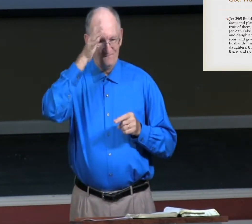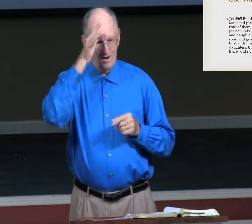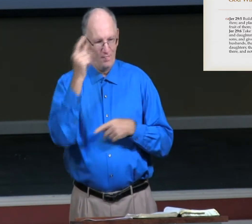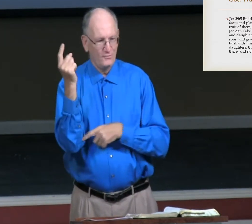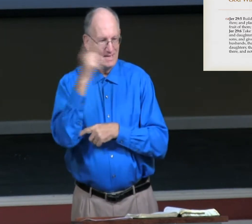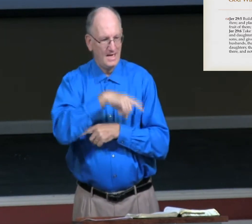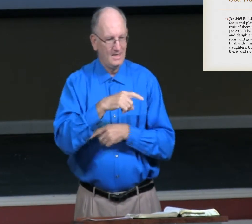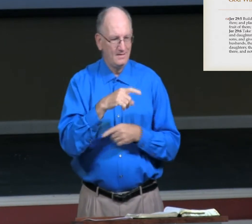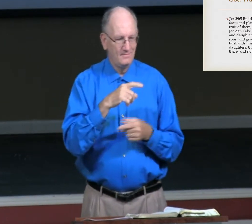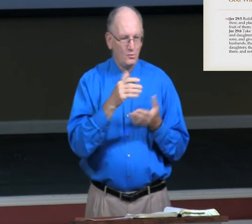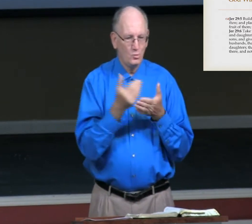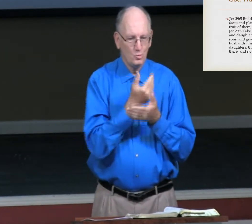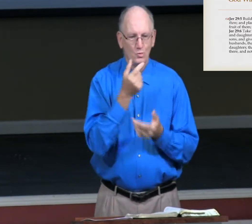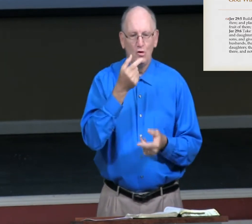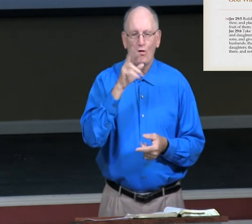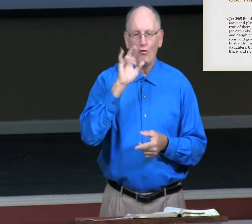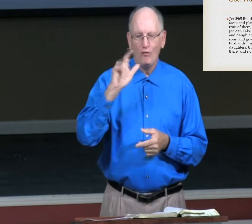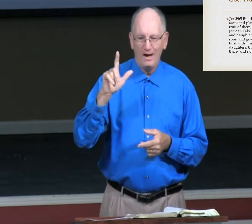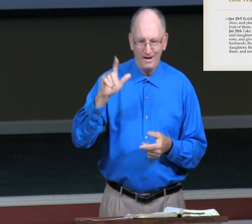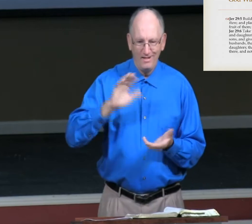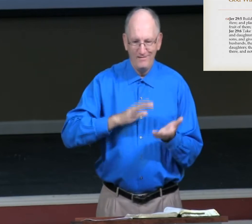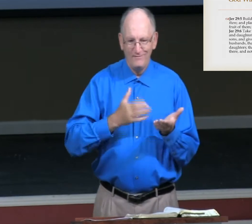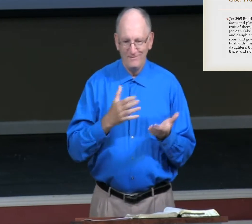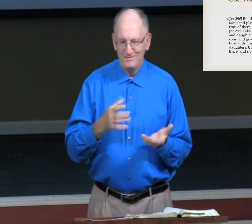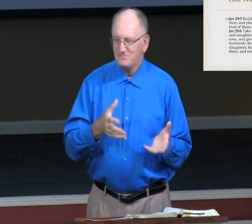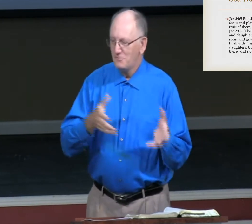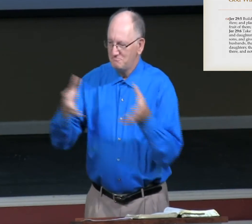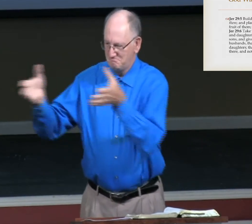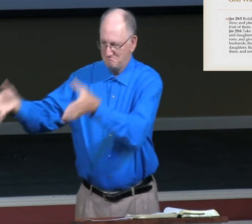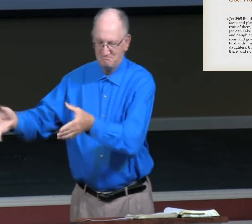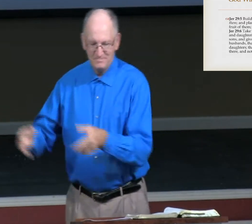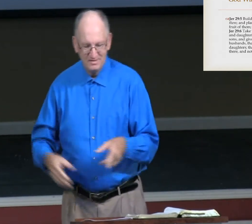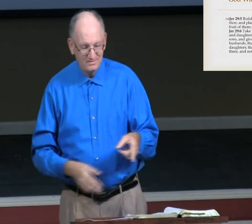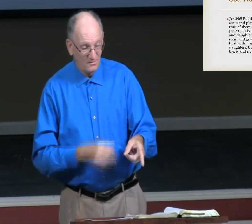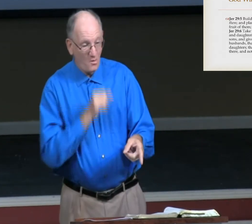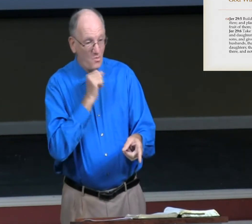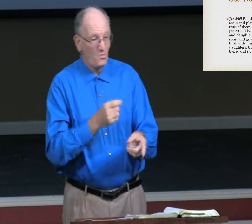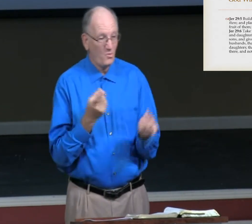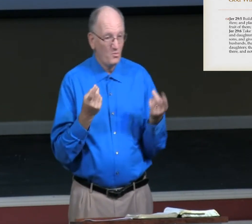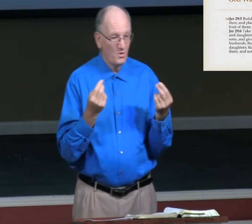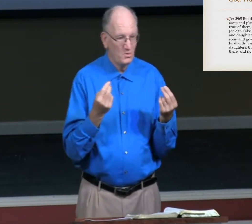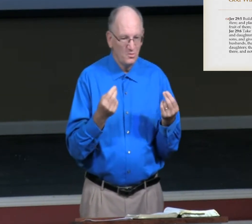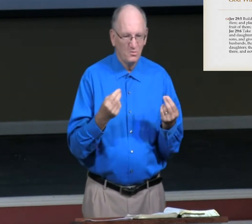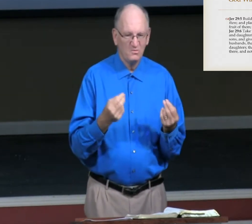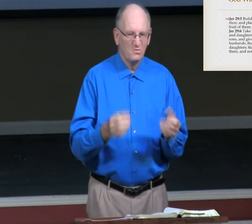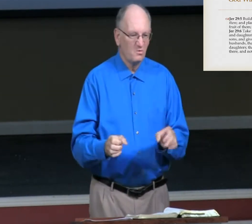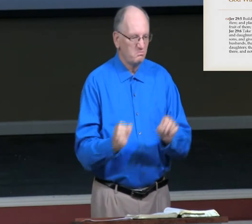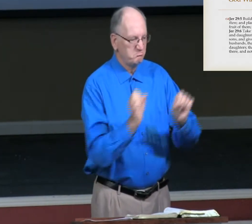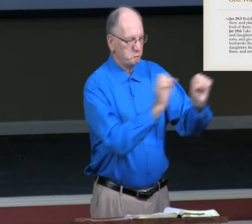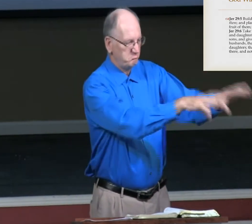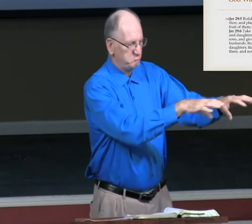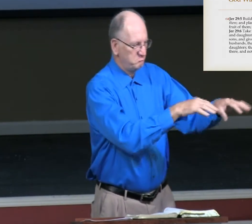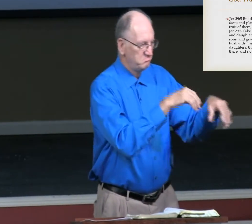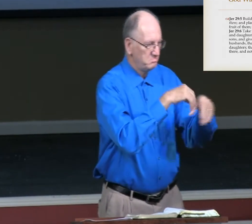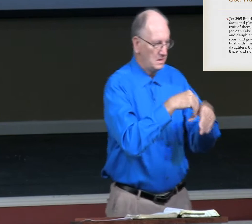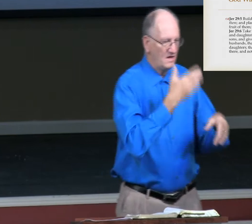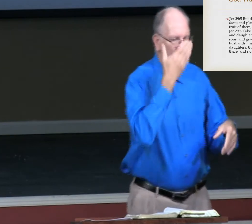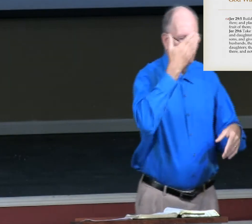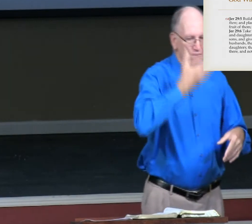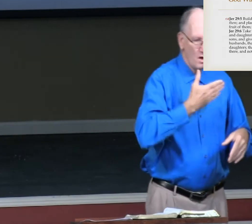for Father's Day, gave me a new grill. So we set that up in the old one. I was like, well, I'll just